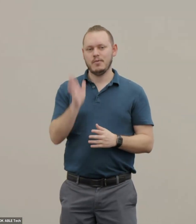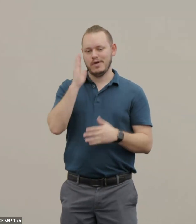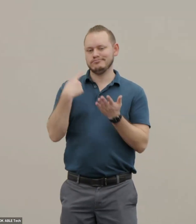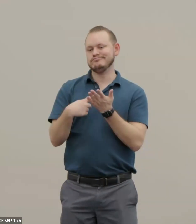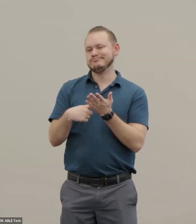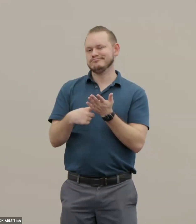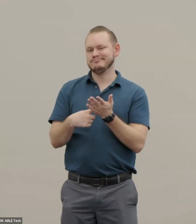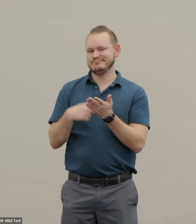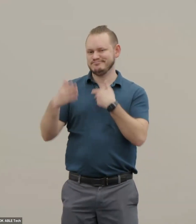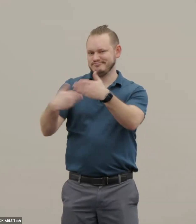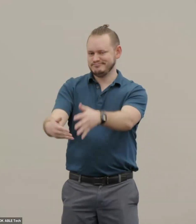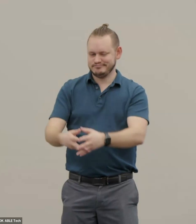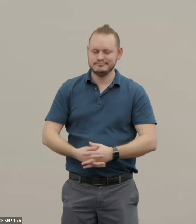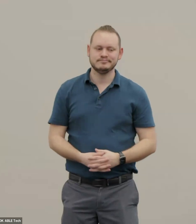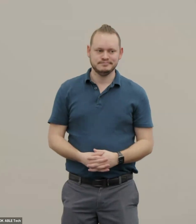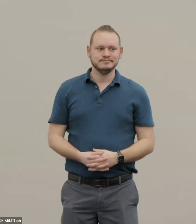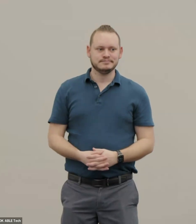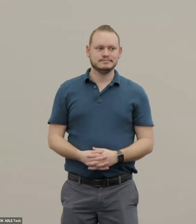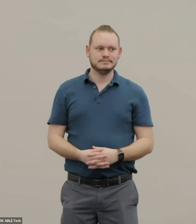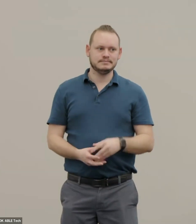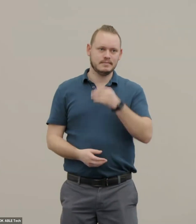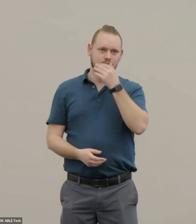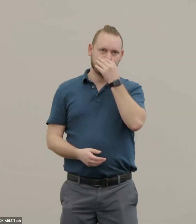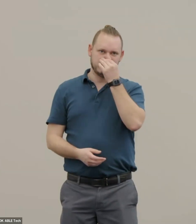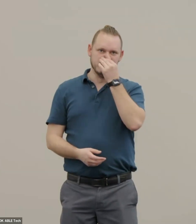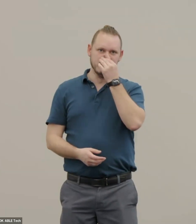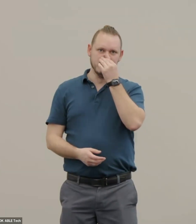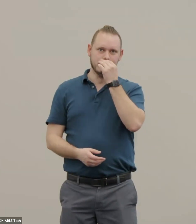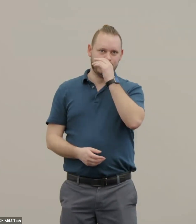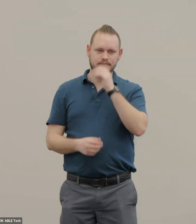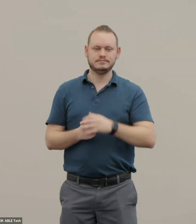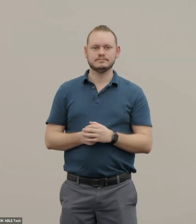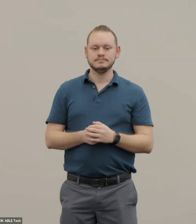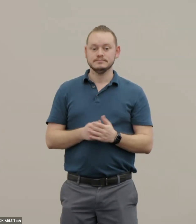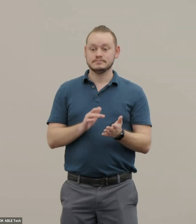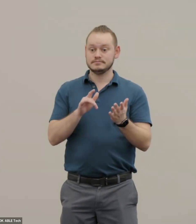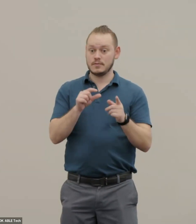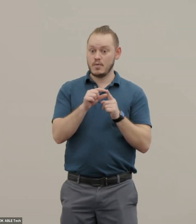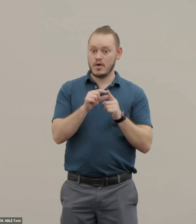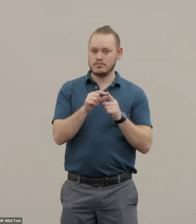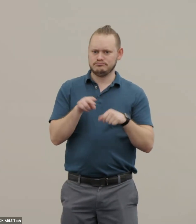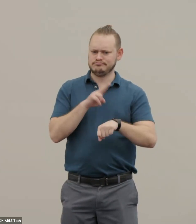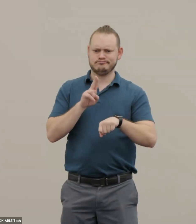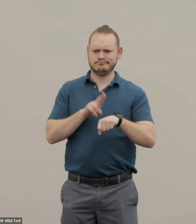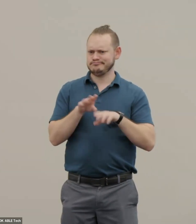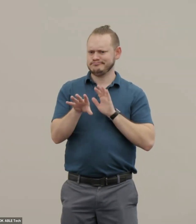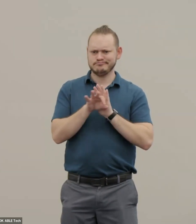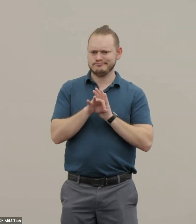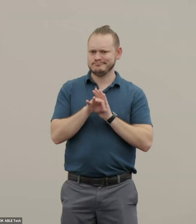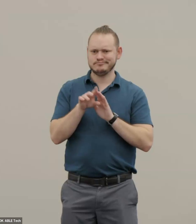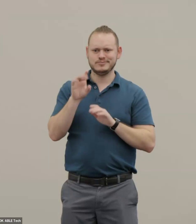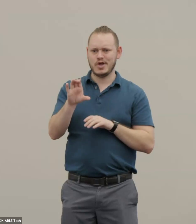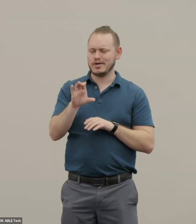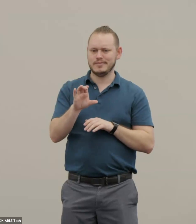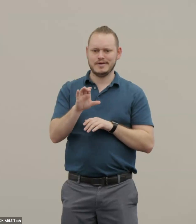that as I move along. The advantage of Word is that it's a natural choice for document creation, familiar,